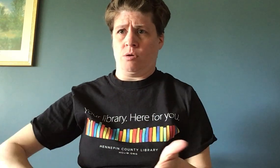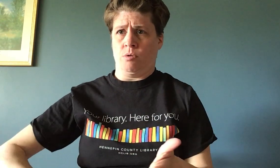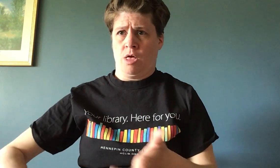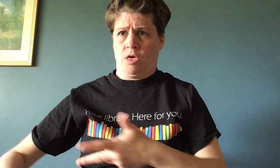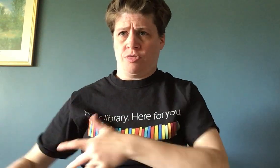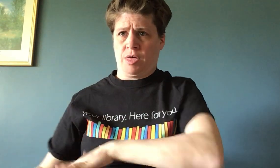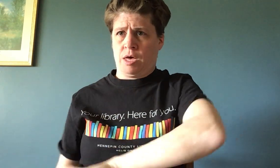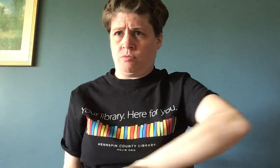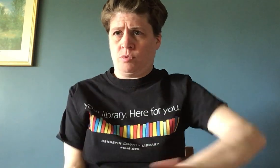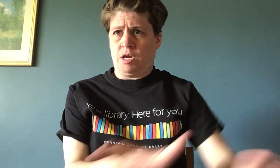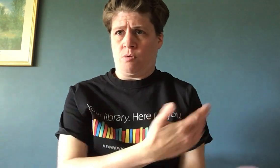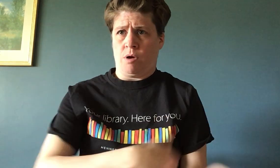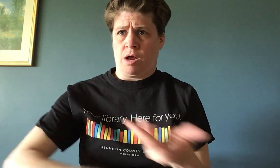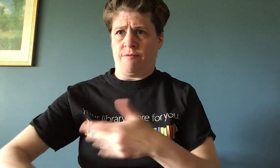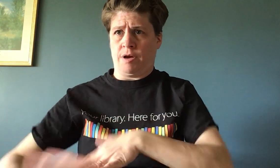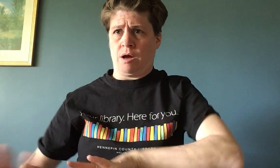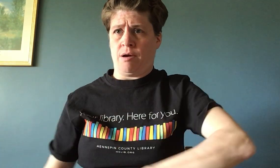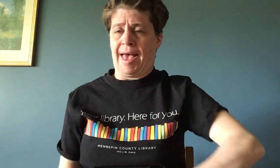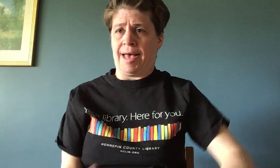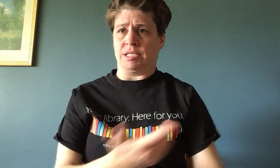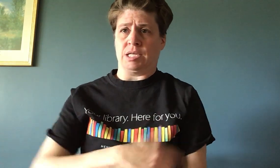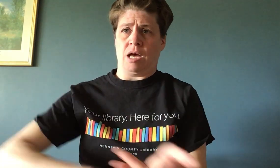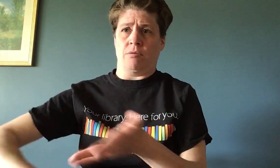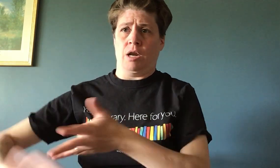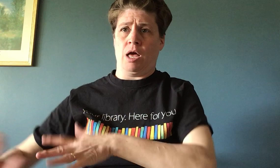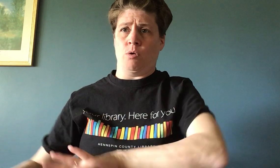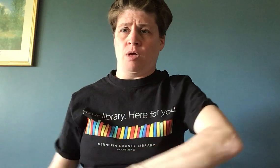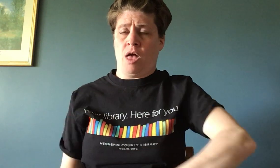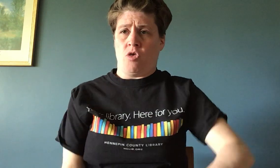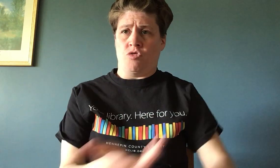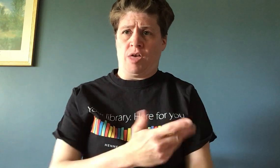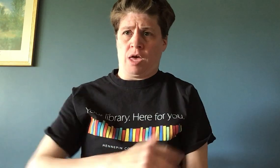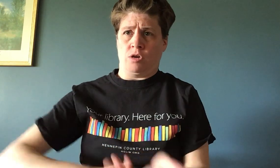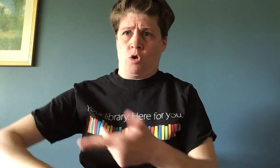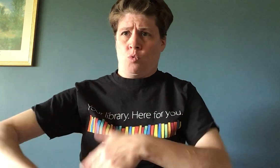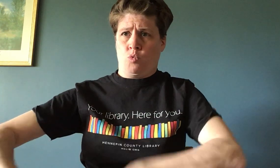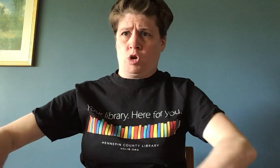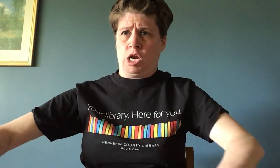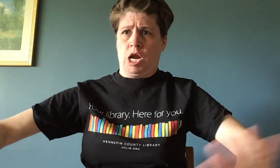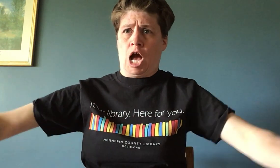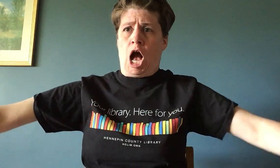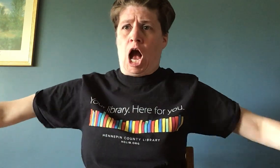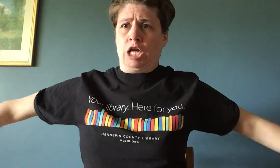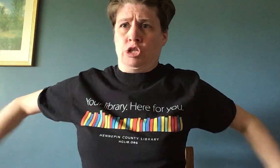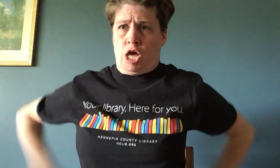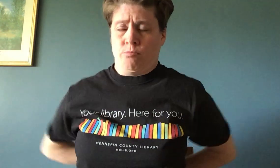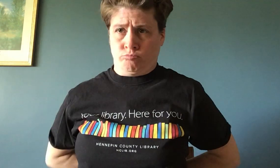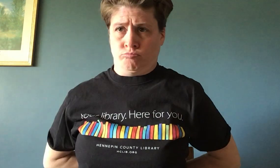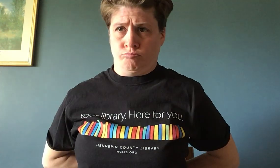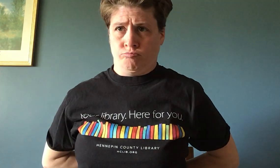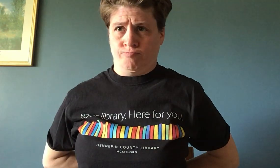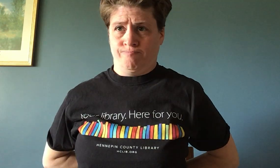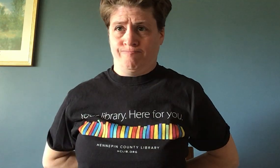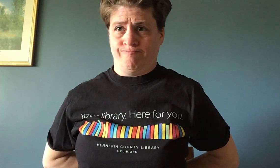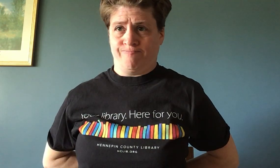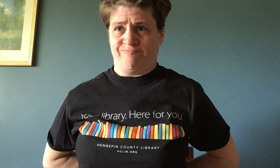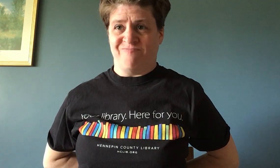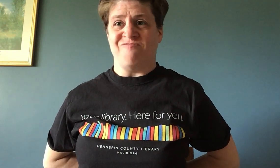low. Then we wave our hands down low, then we hide them.